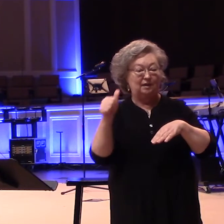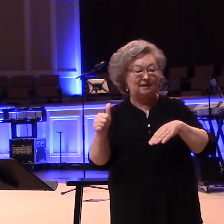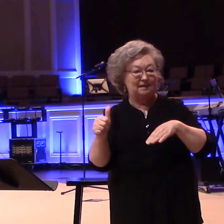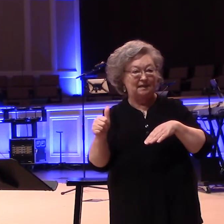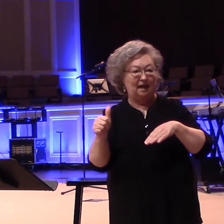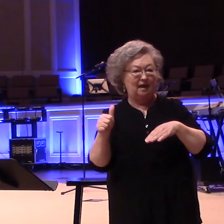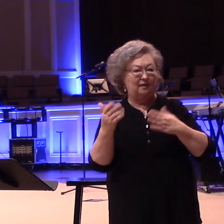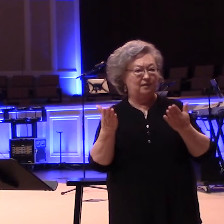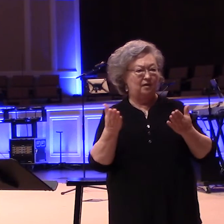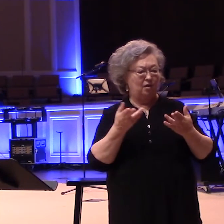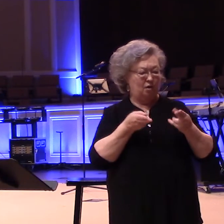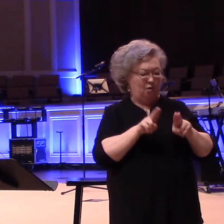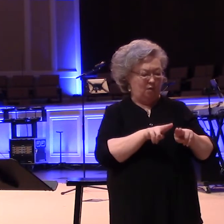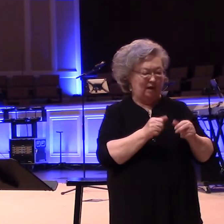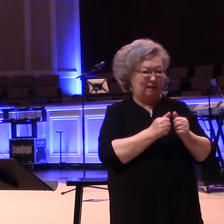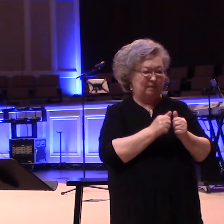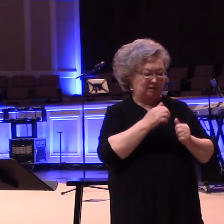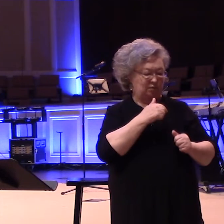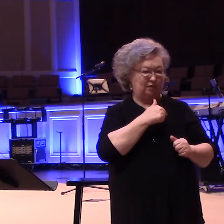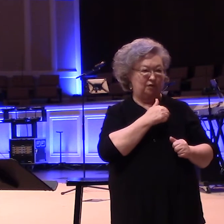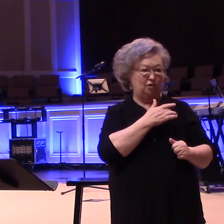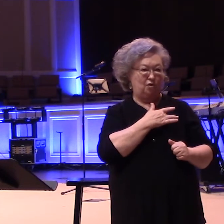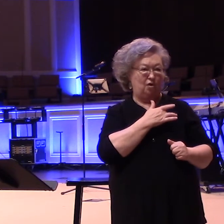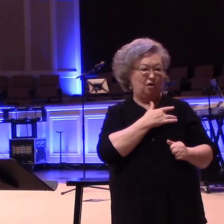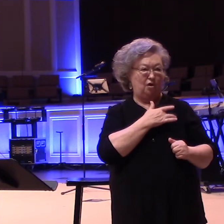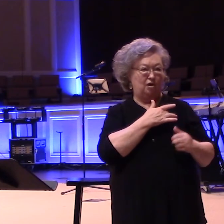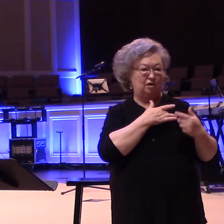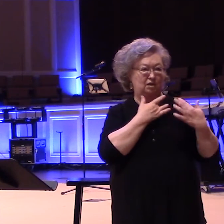does your heart just start throwing up objections?